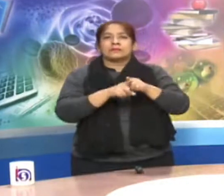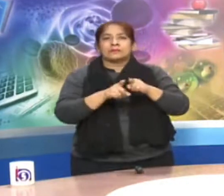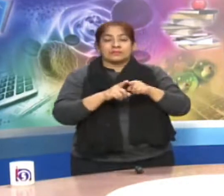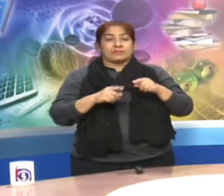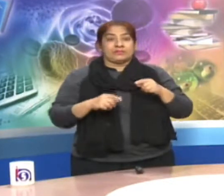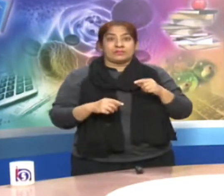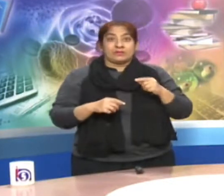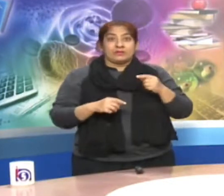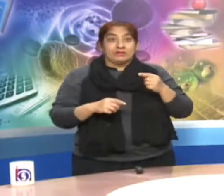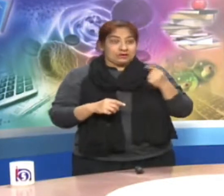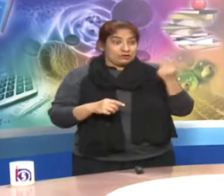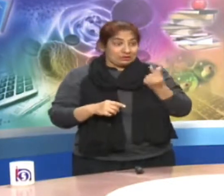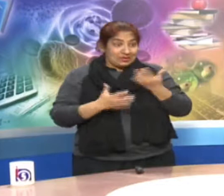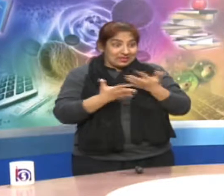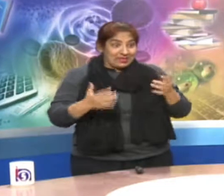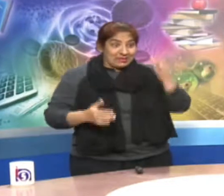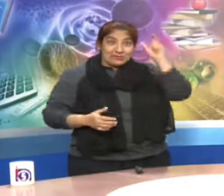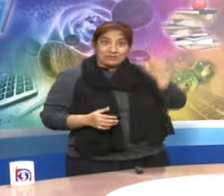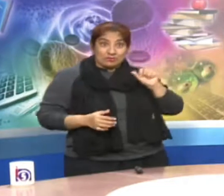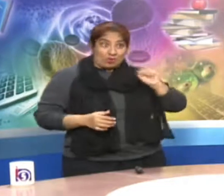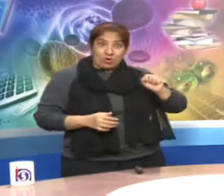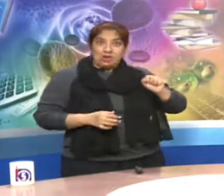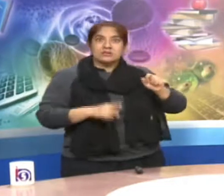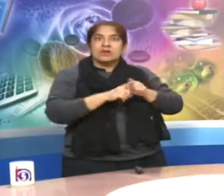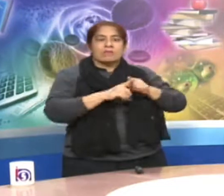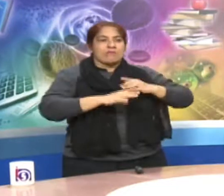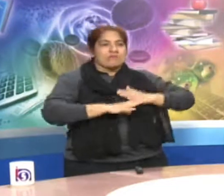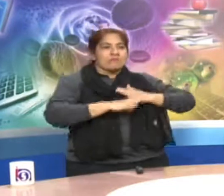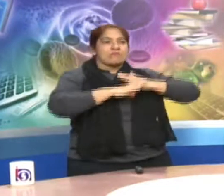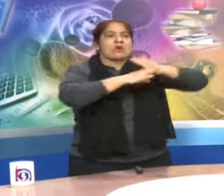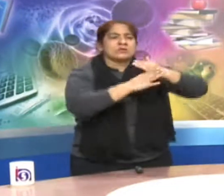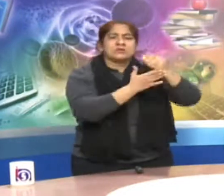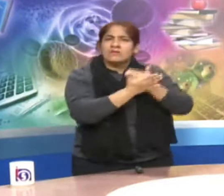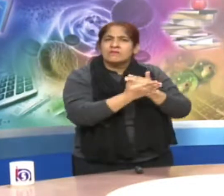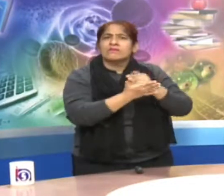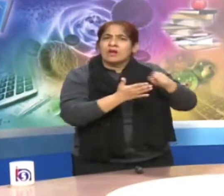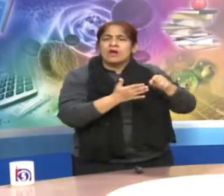So what is the concept of consumer protection?